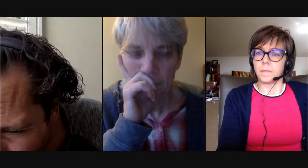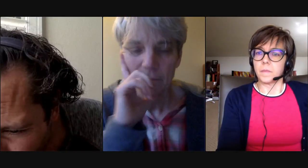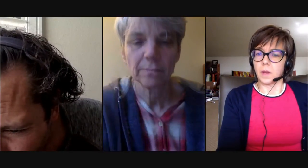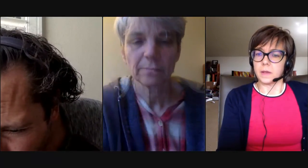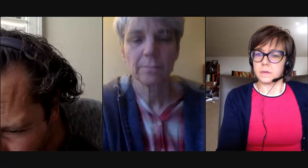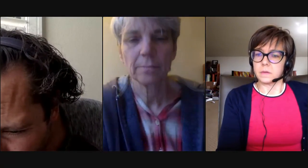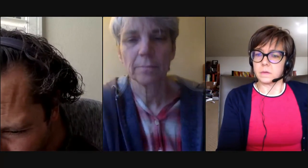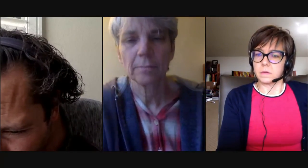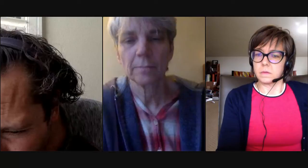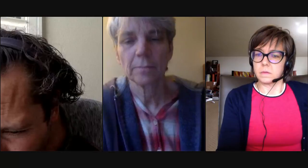Okay.